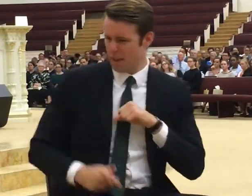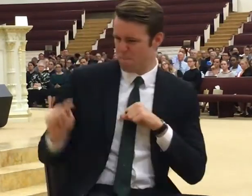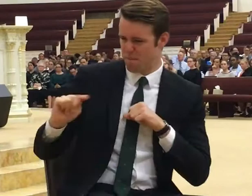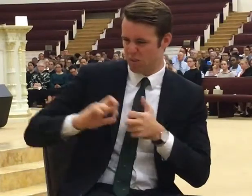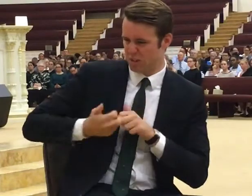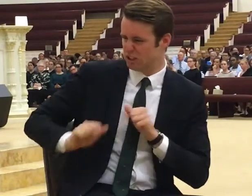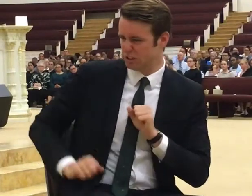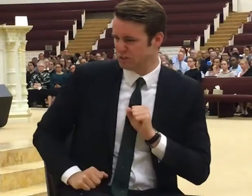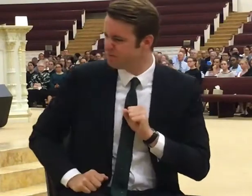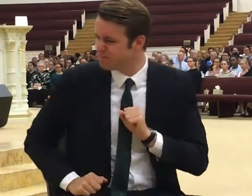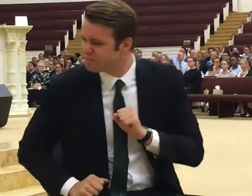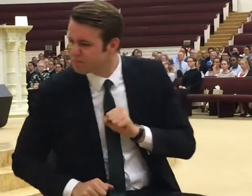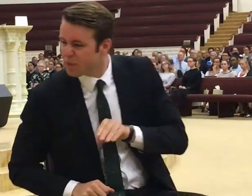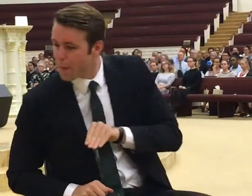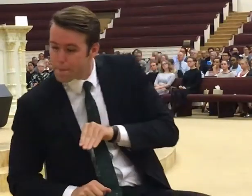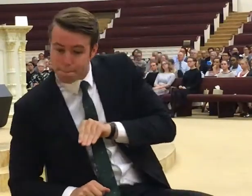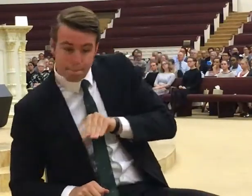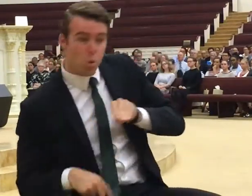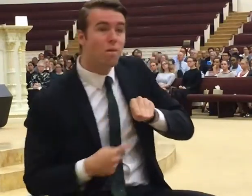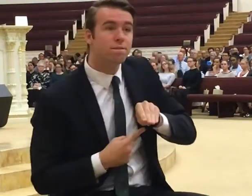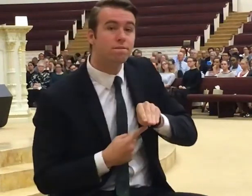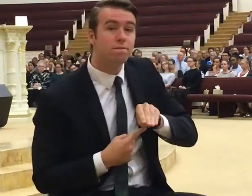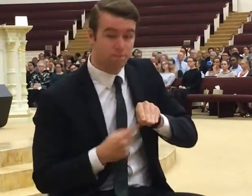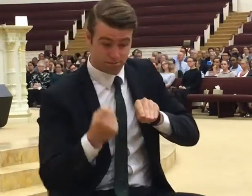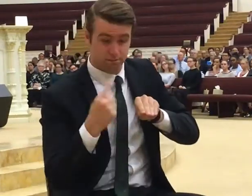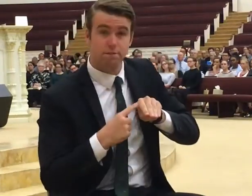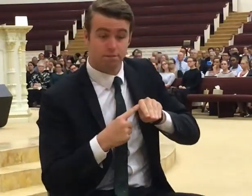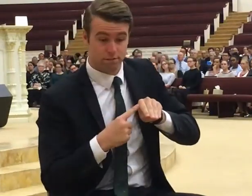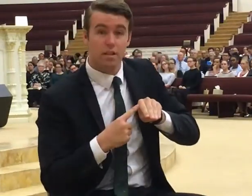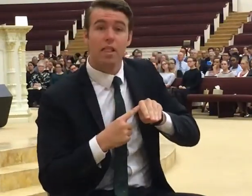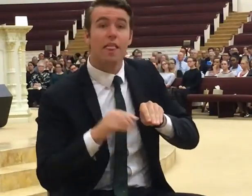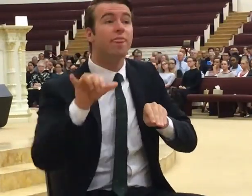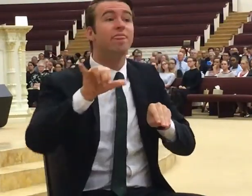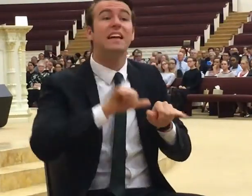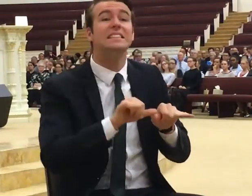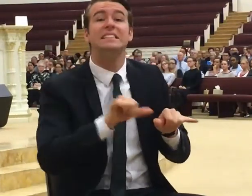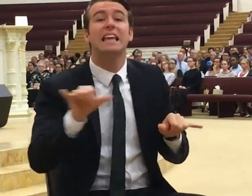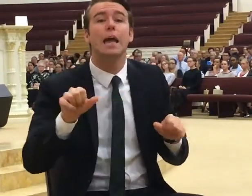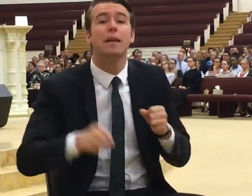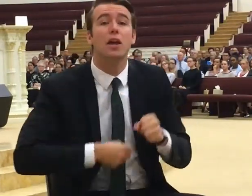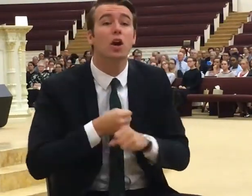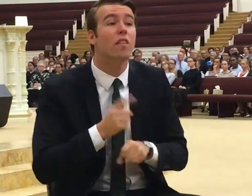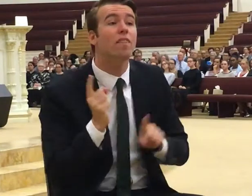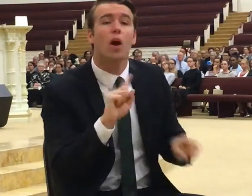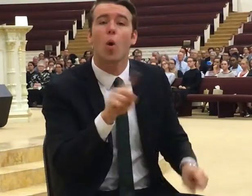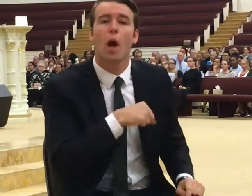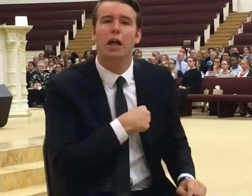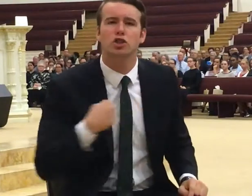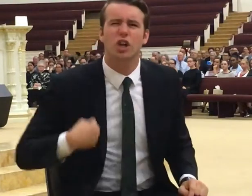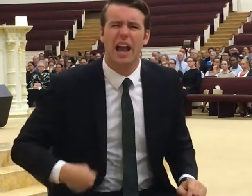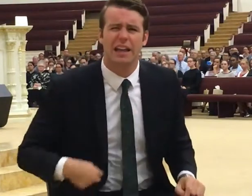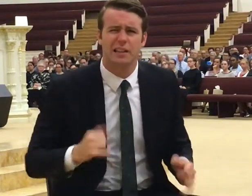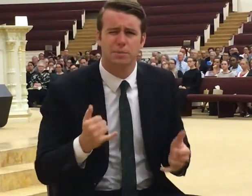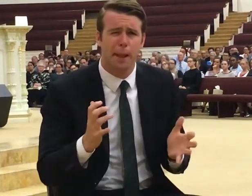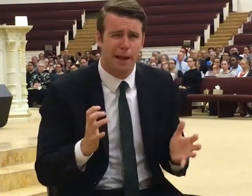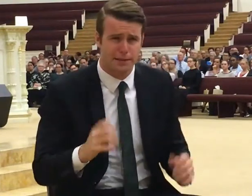game, while the same year they go to China to play